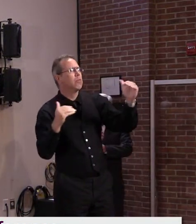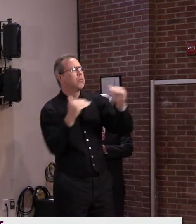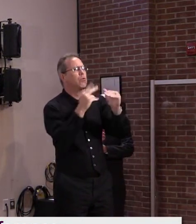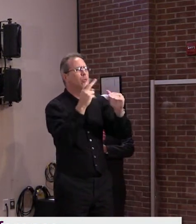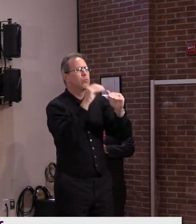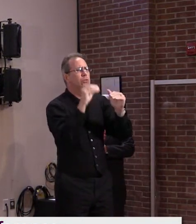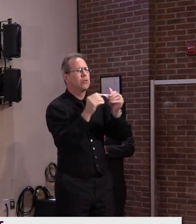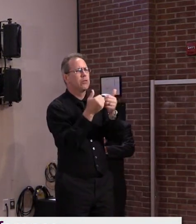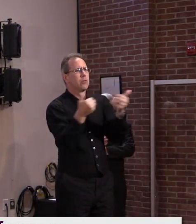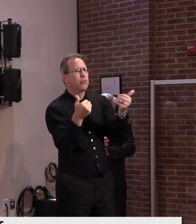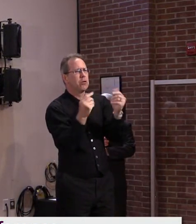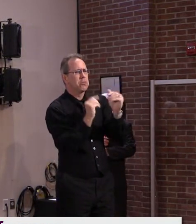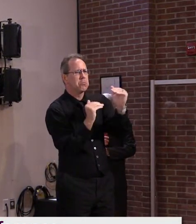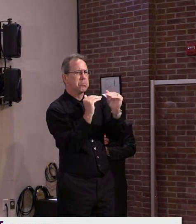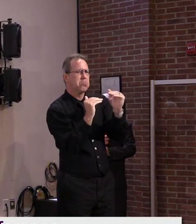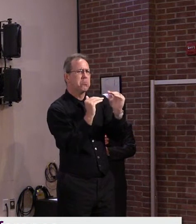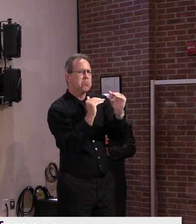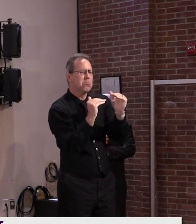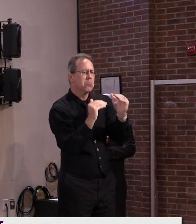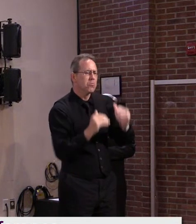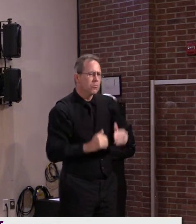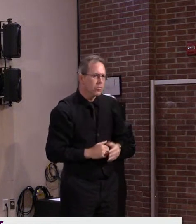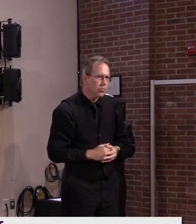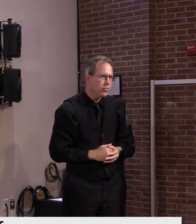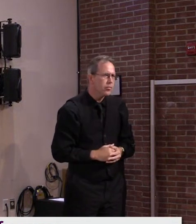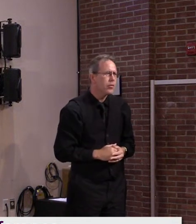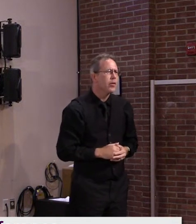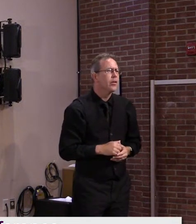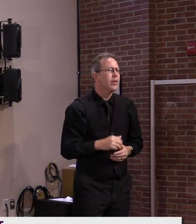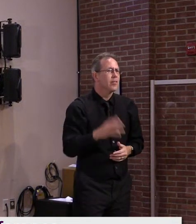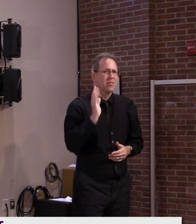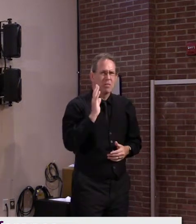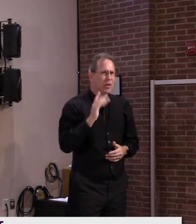been a lot of progress made, and I think it's because of our ability